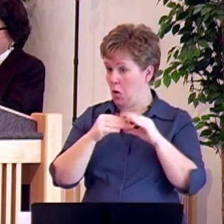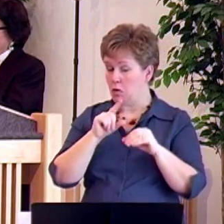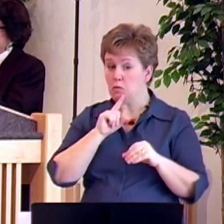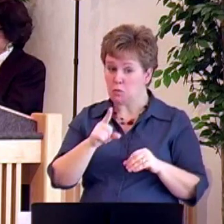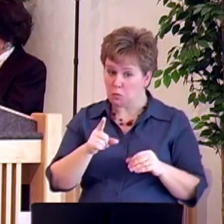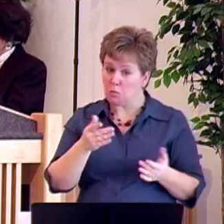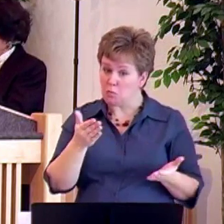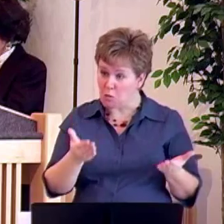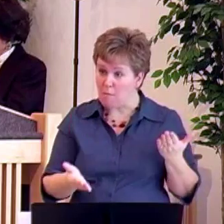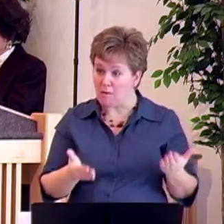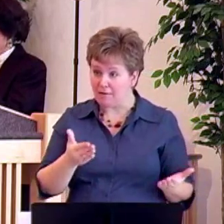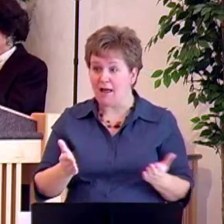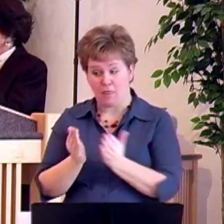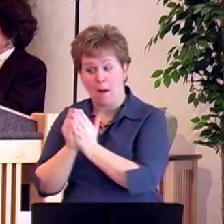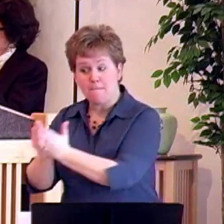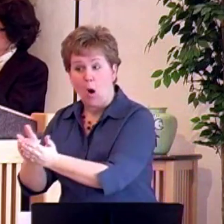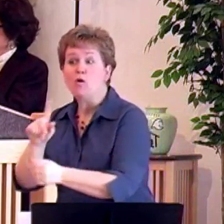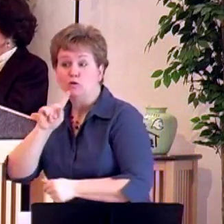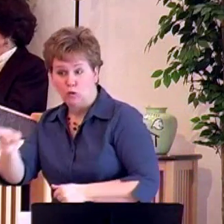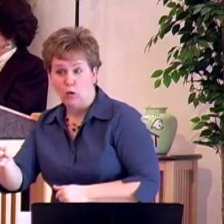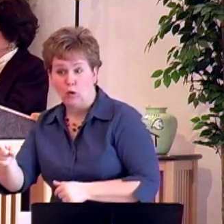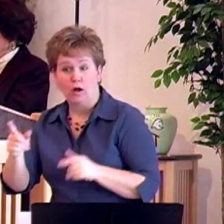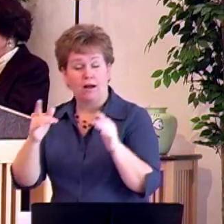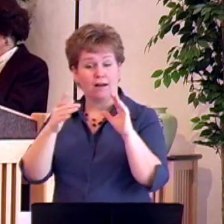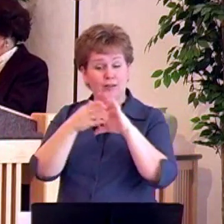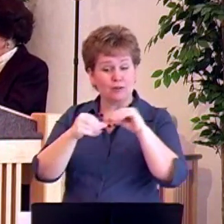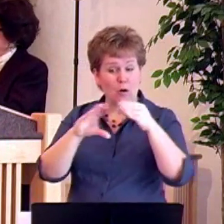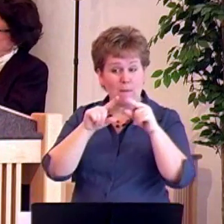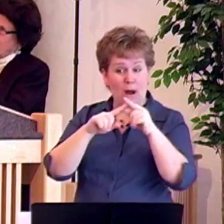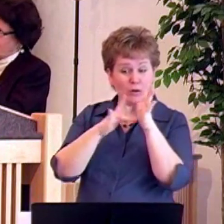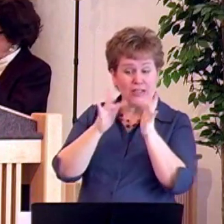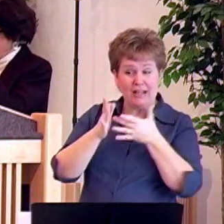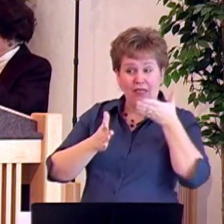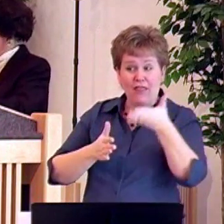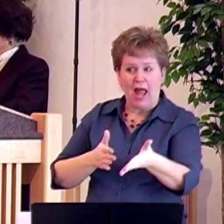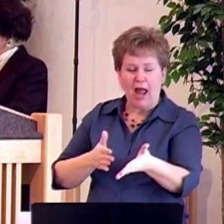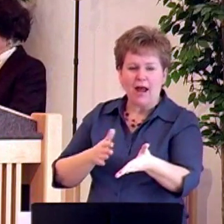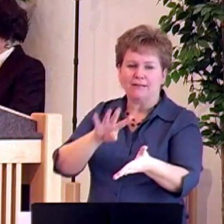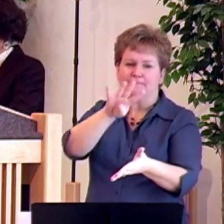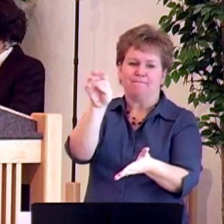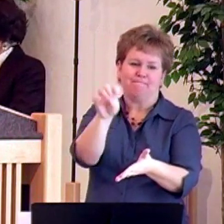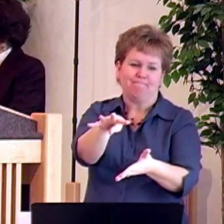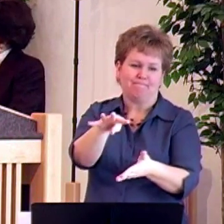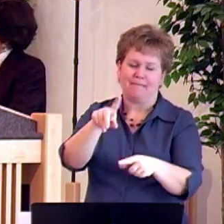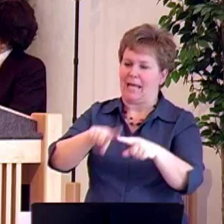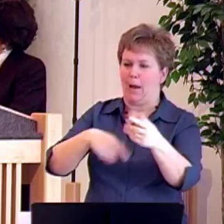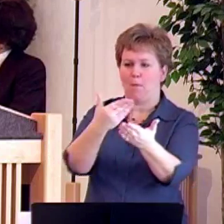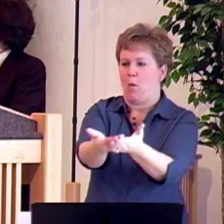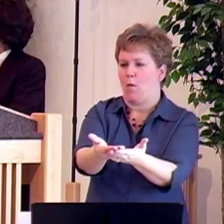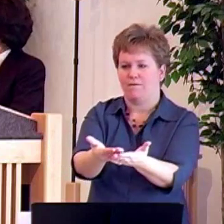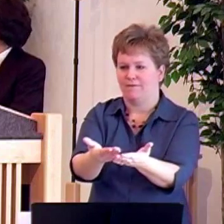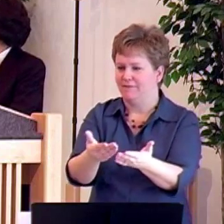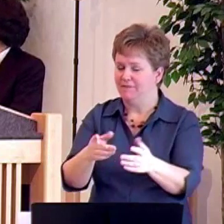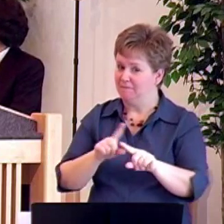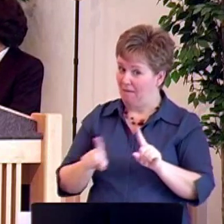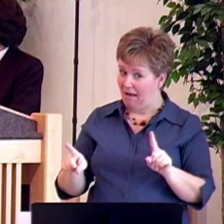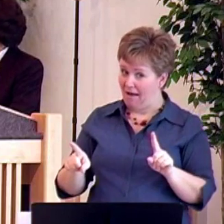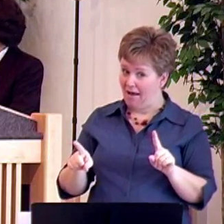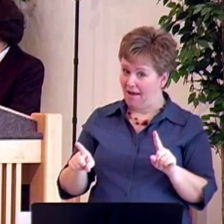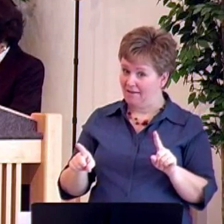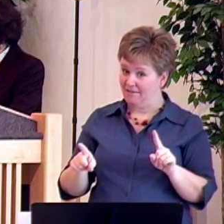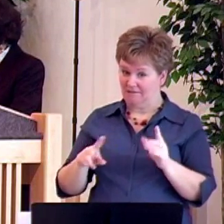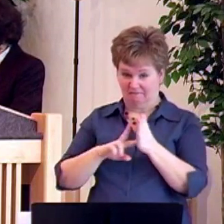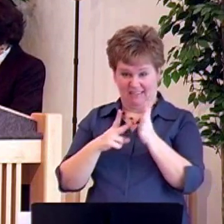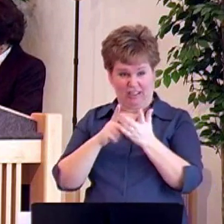the boat is real. The story about Jesus the boat builder, not that I can vouch for it. But would it change